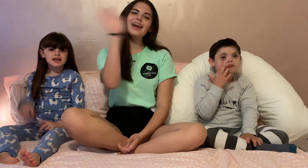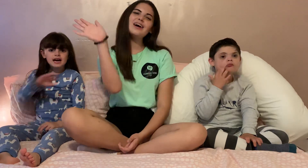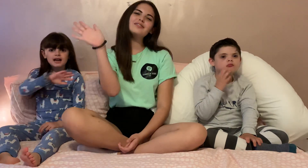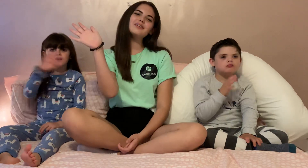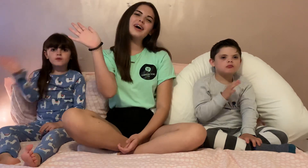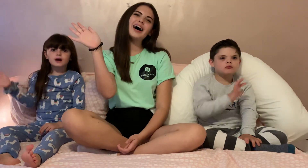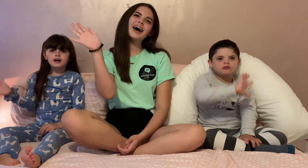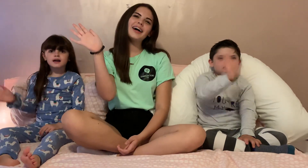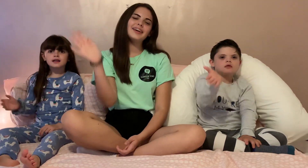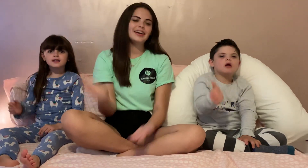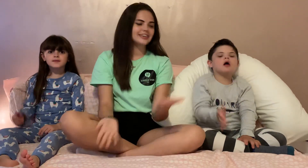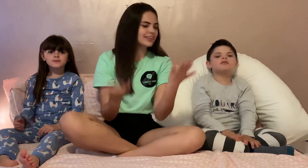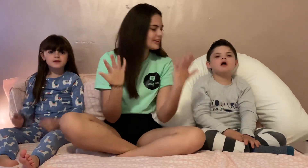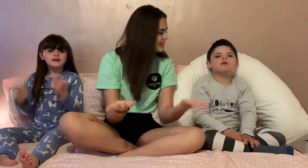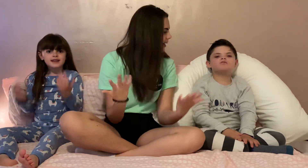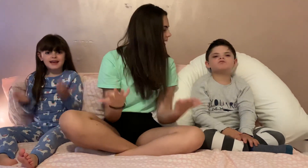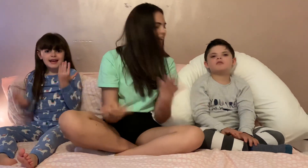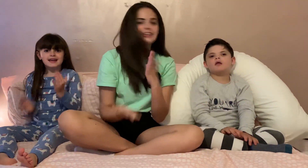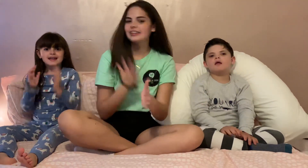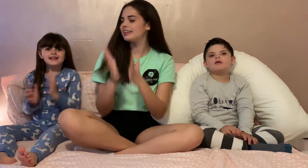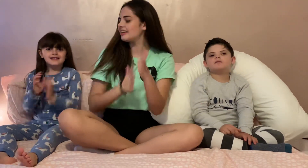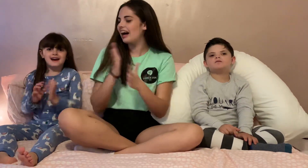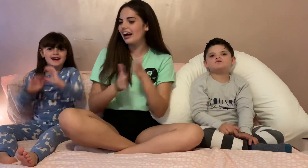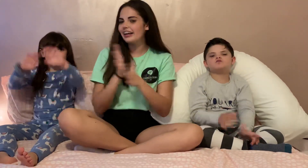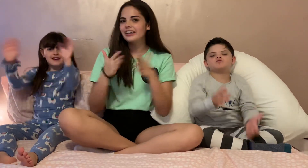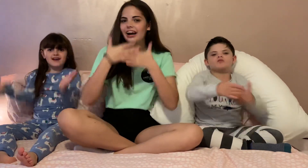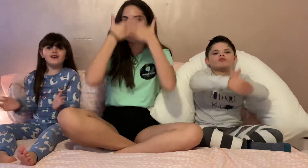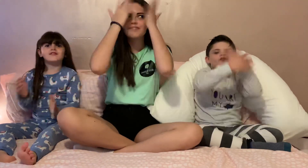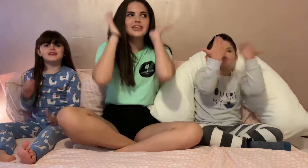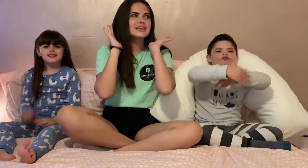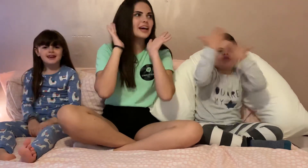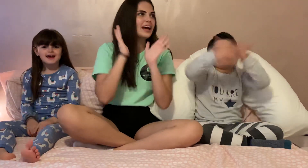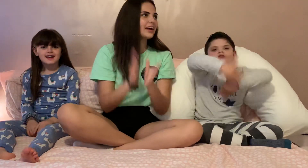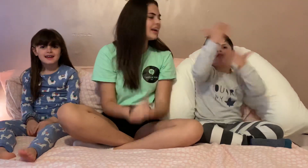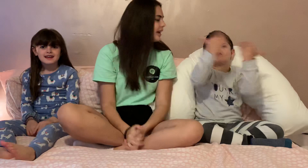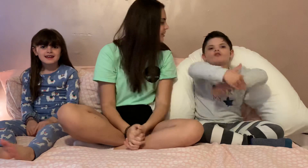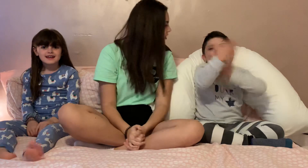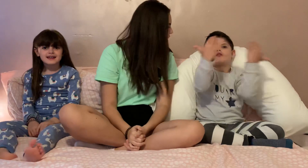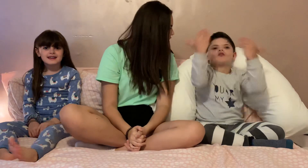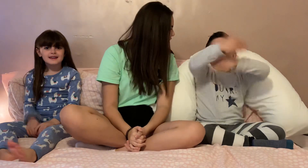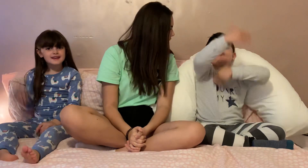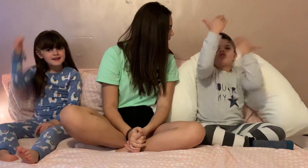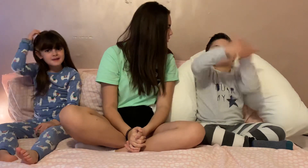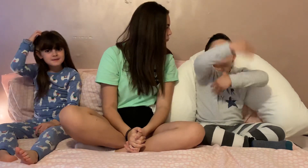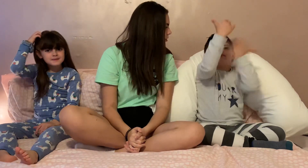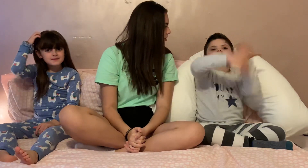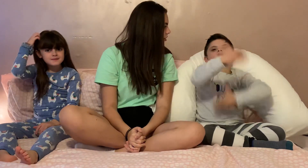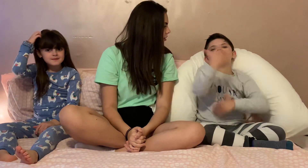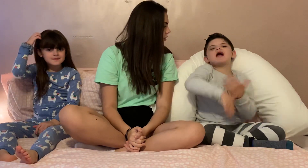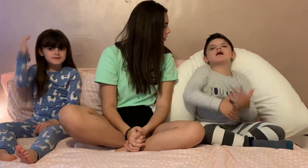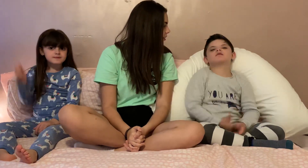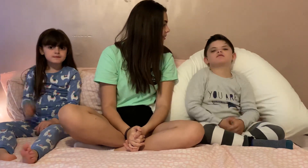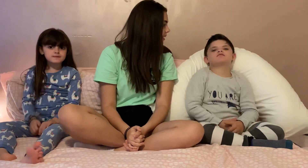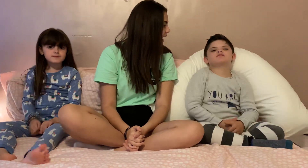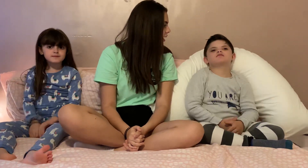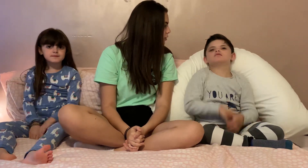Hello everyone! So today's sign of the day is a nursery rhyme. Yeah, are you